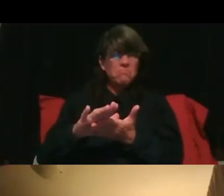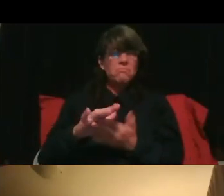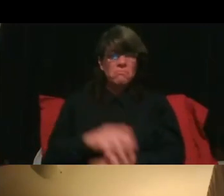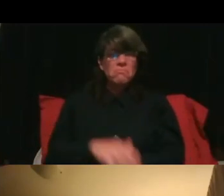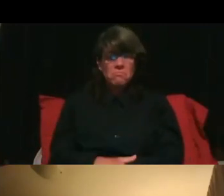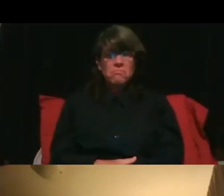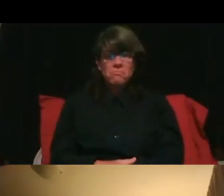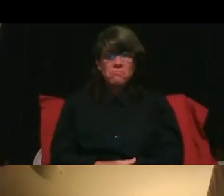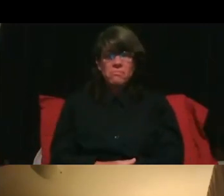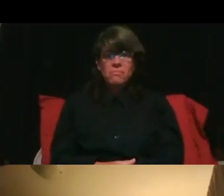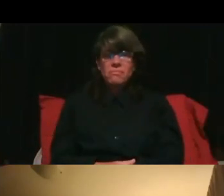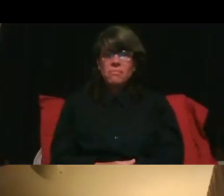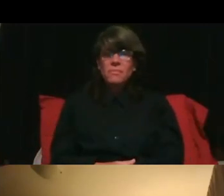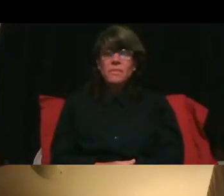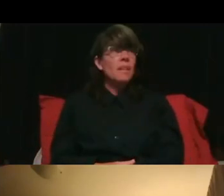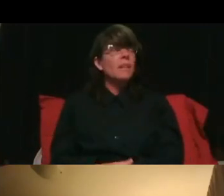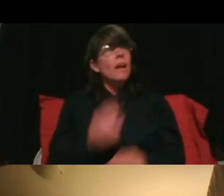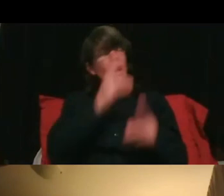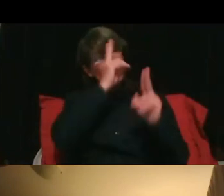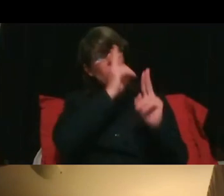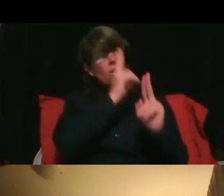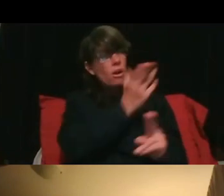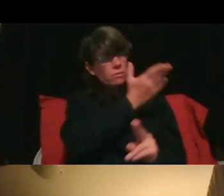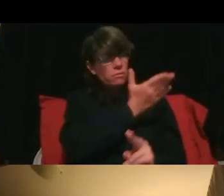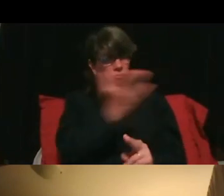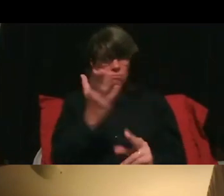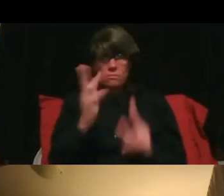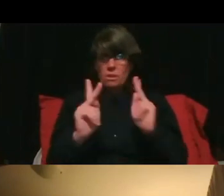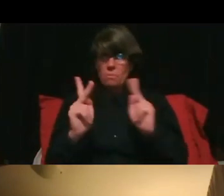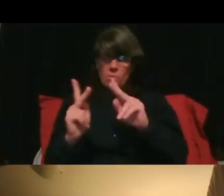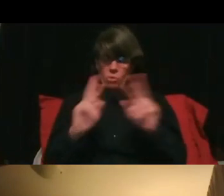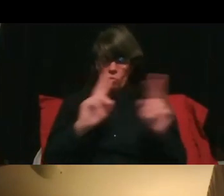And as much as I honor those people that are moving on this evening,